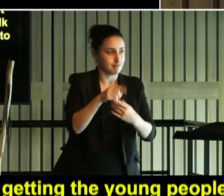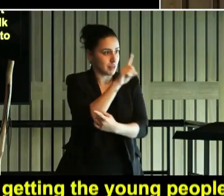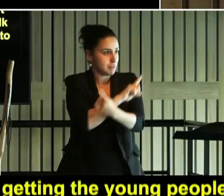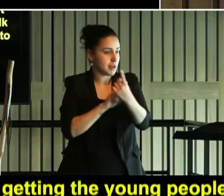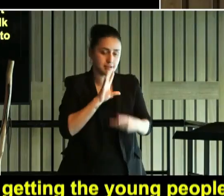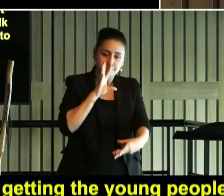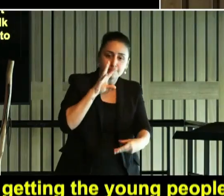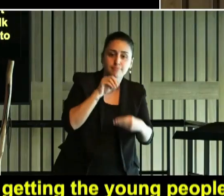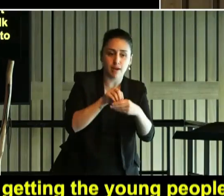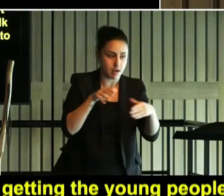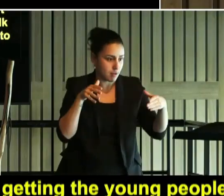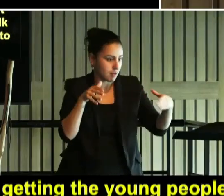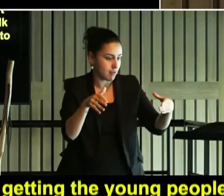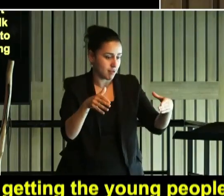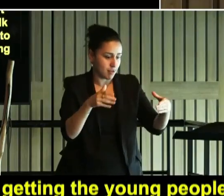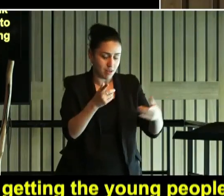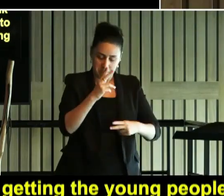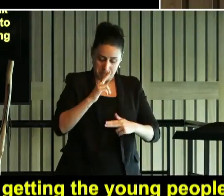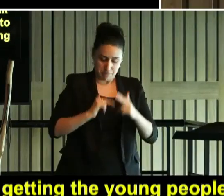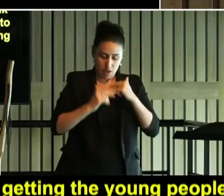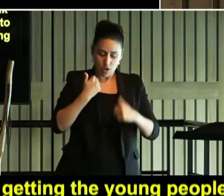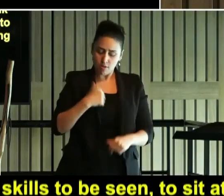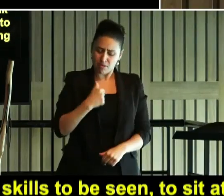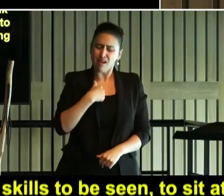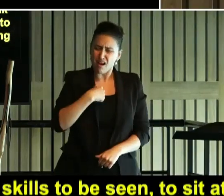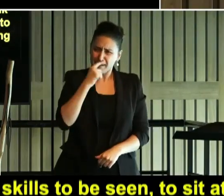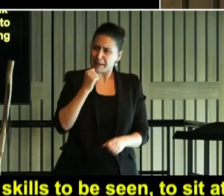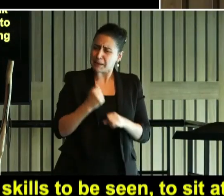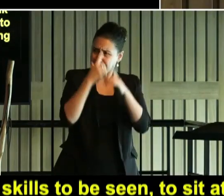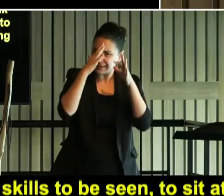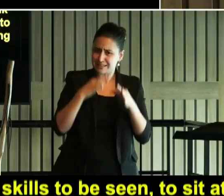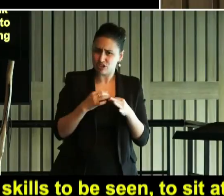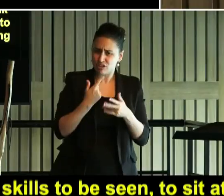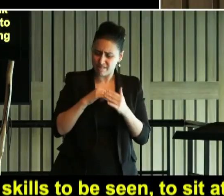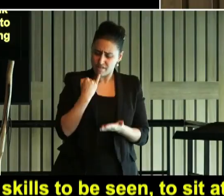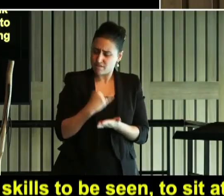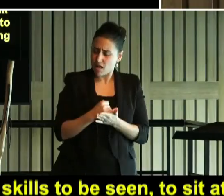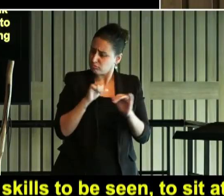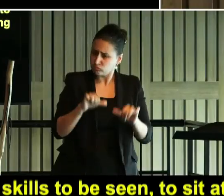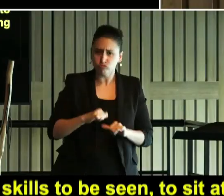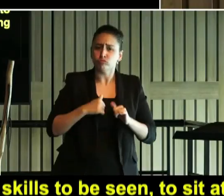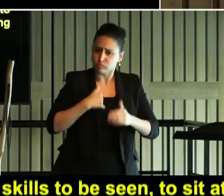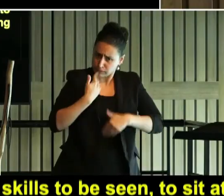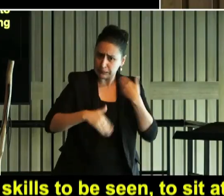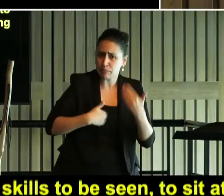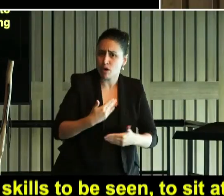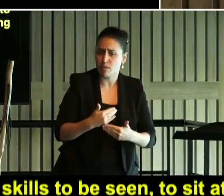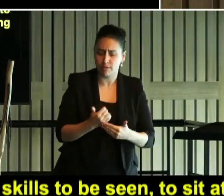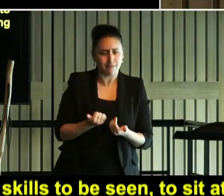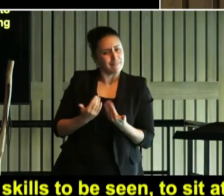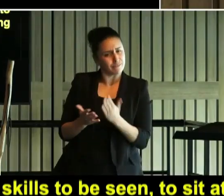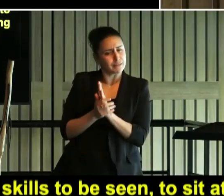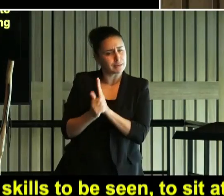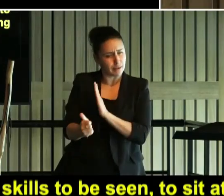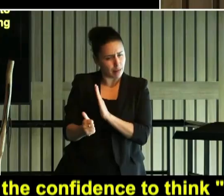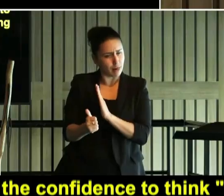meeting and start to get the confidence to think, I can make a decision. If I make the wrong decision, it's not going to be the end of the world. We can sort it out. So I think